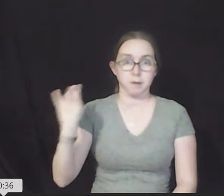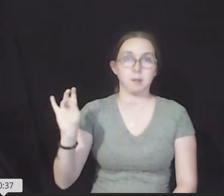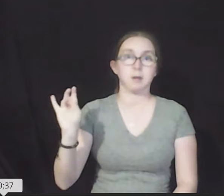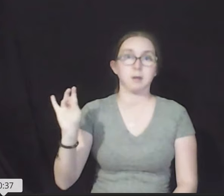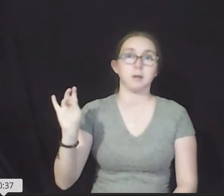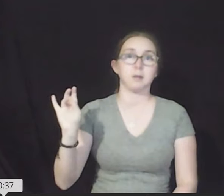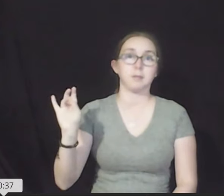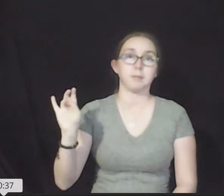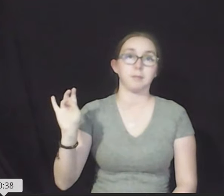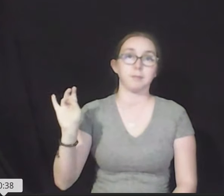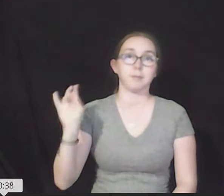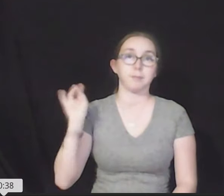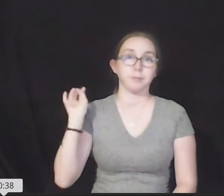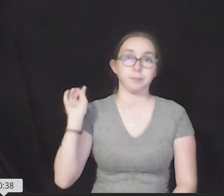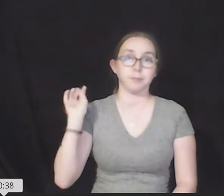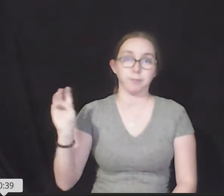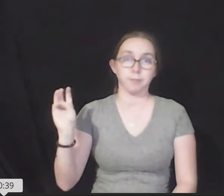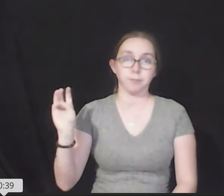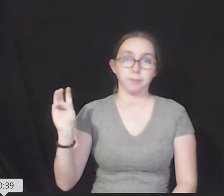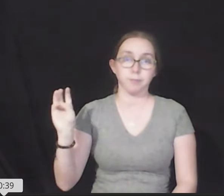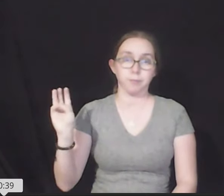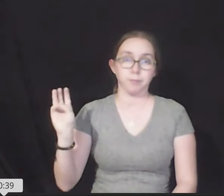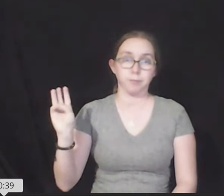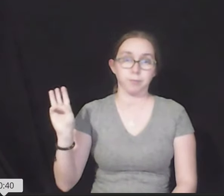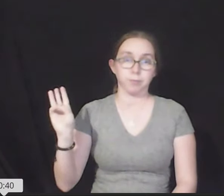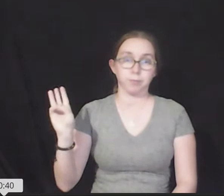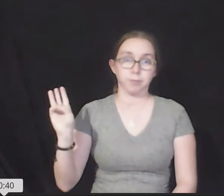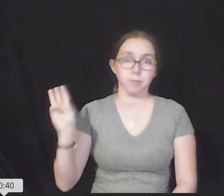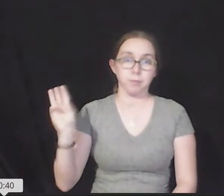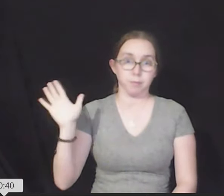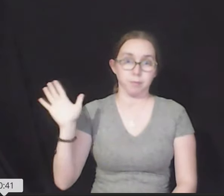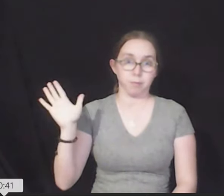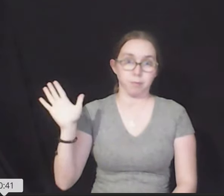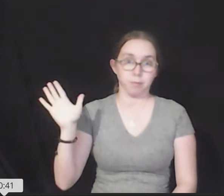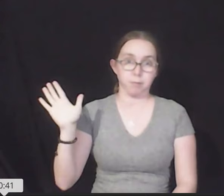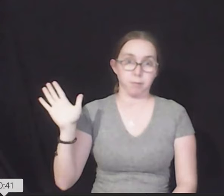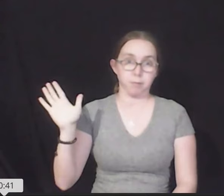7, 6, 5,